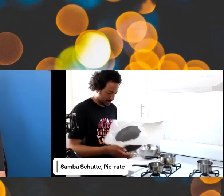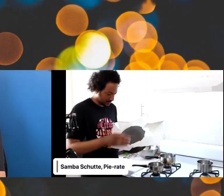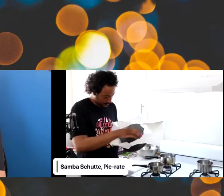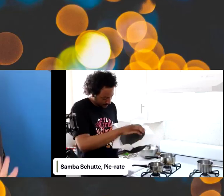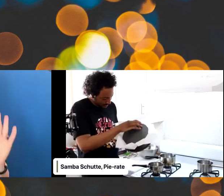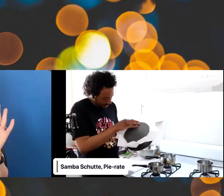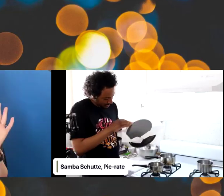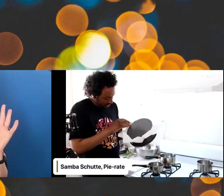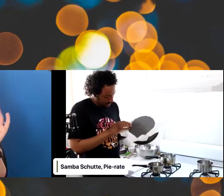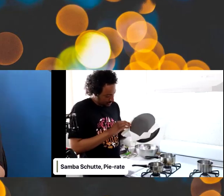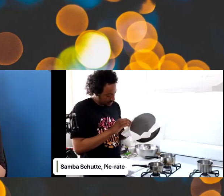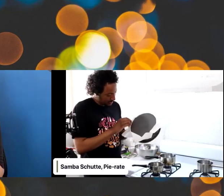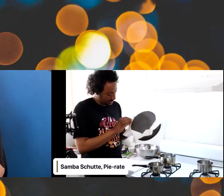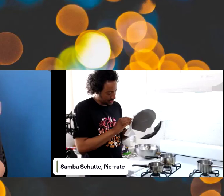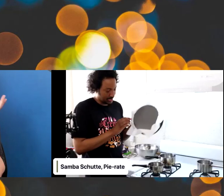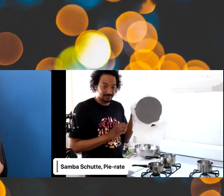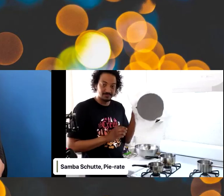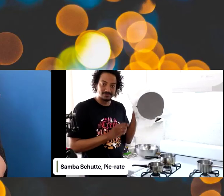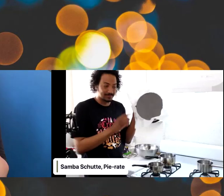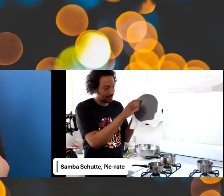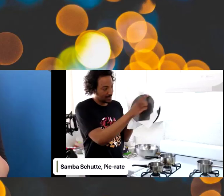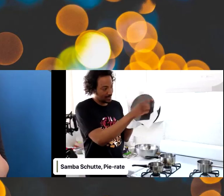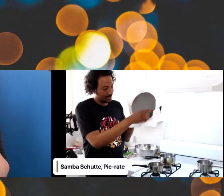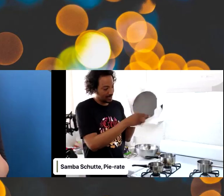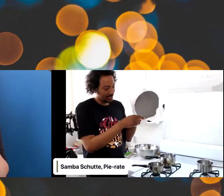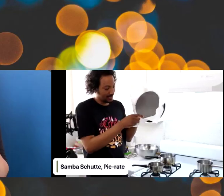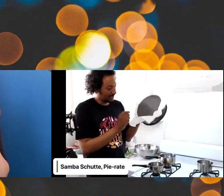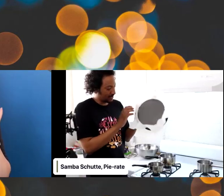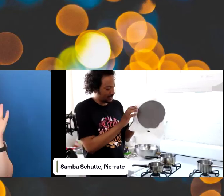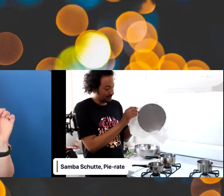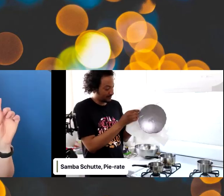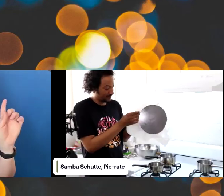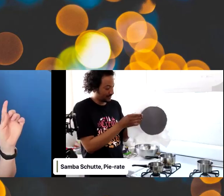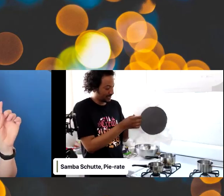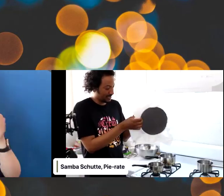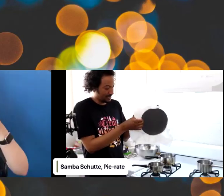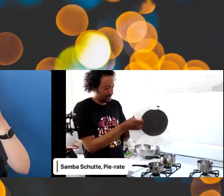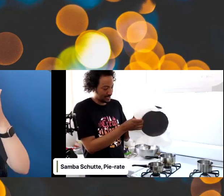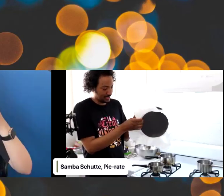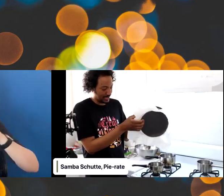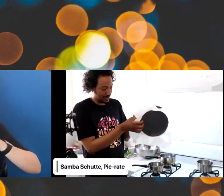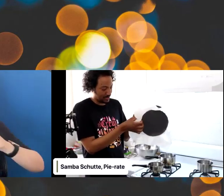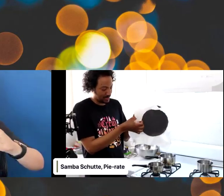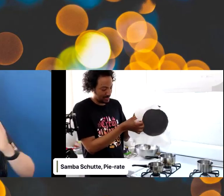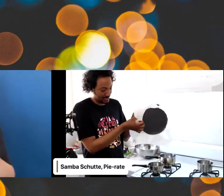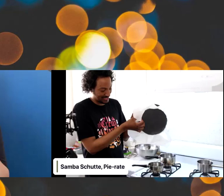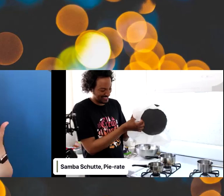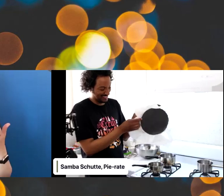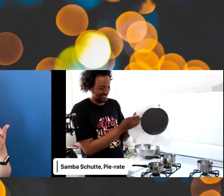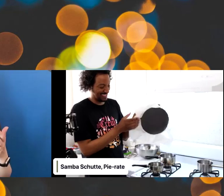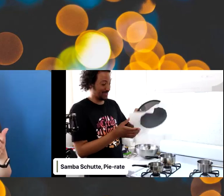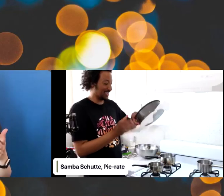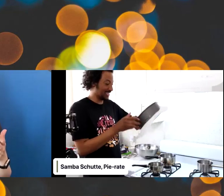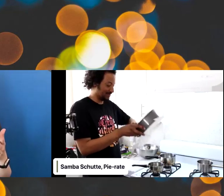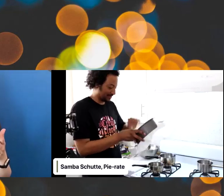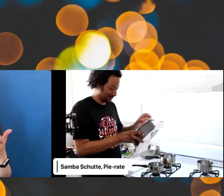there we go. You can see nice and even at the bottom. There's a little gap here, which means